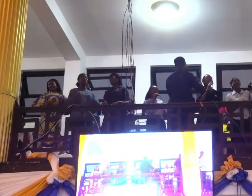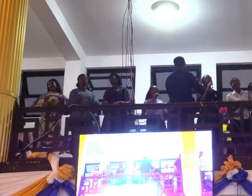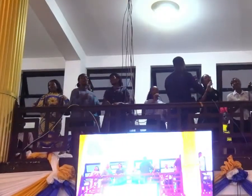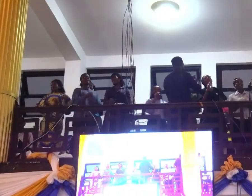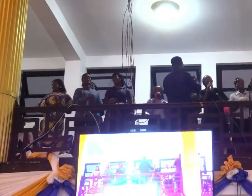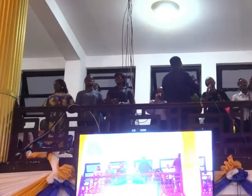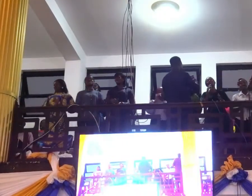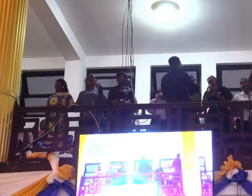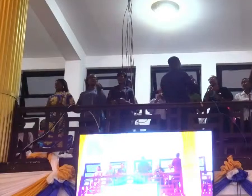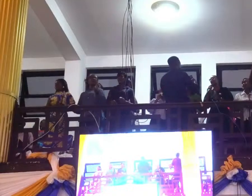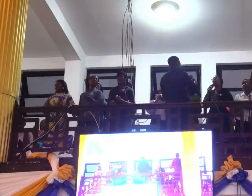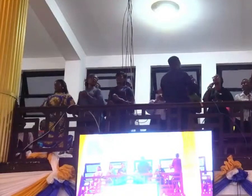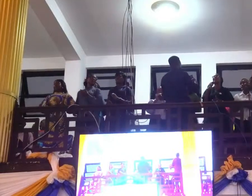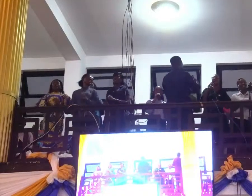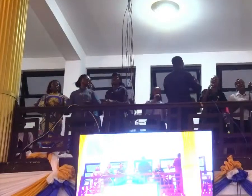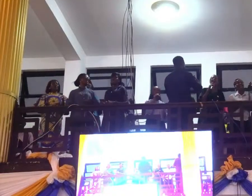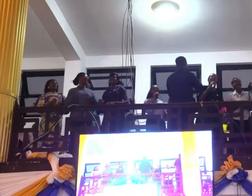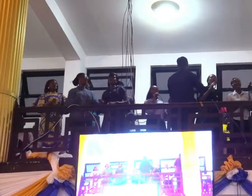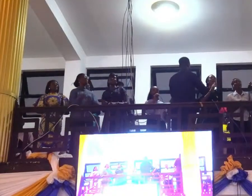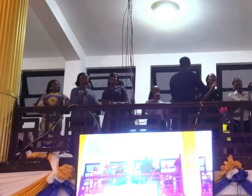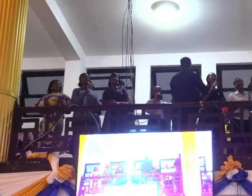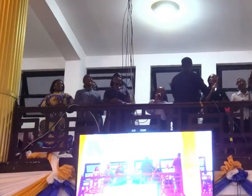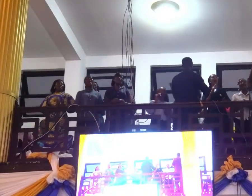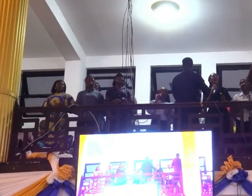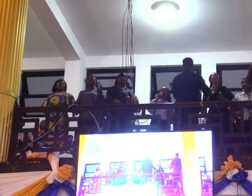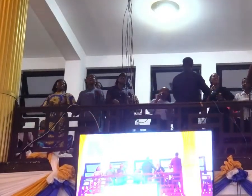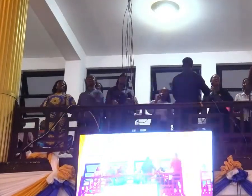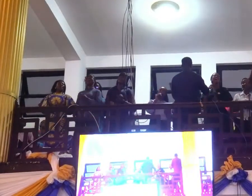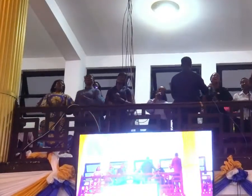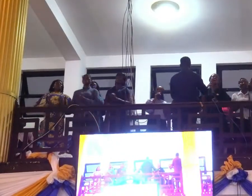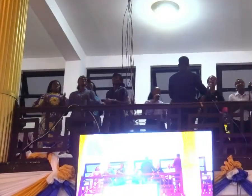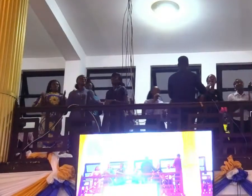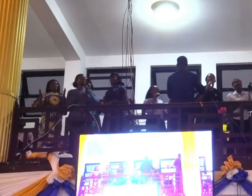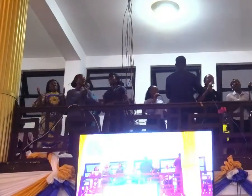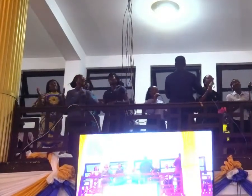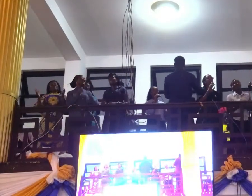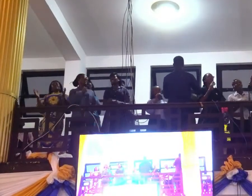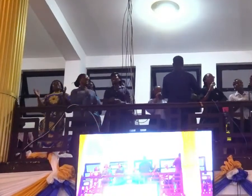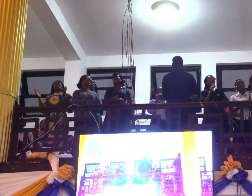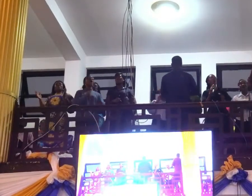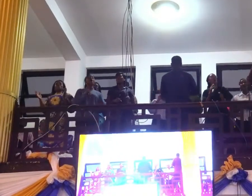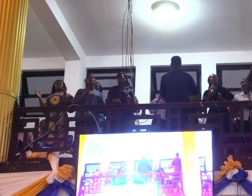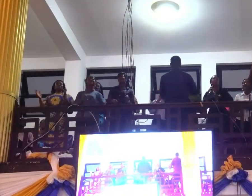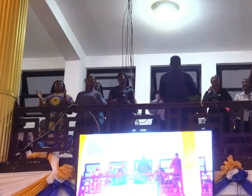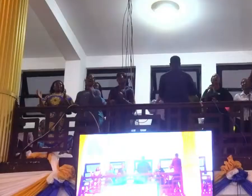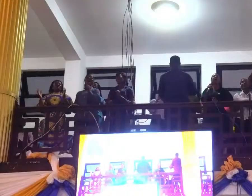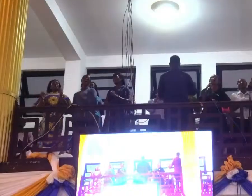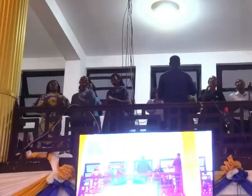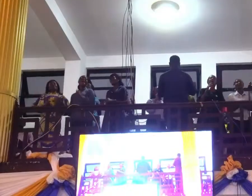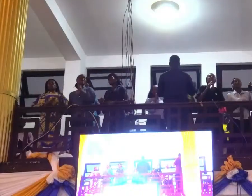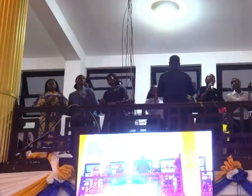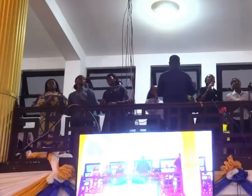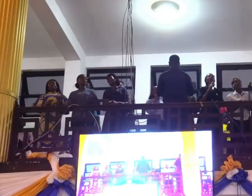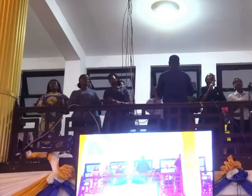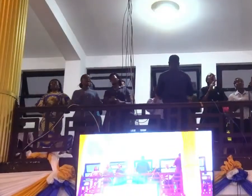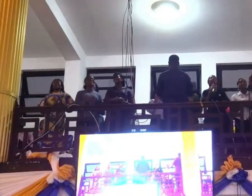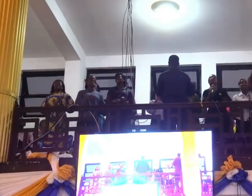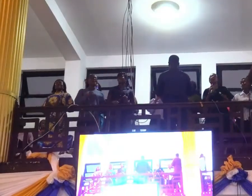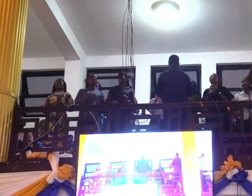I will lift up your name higher. Great Jehovah, you